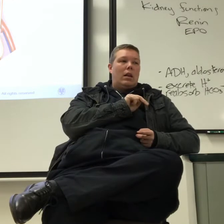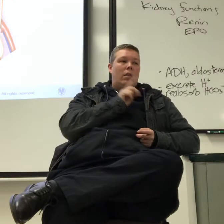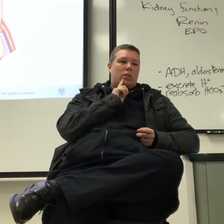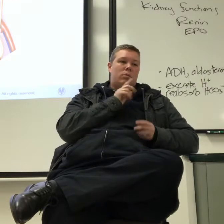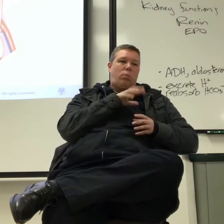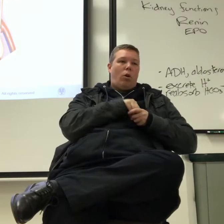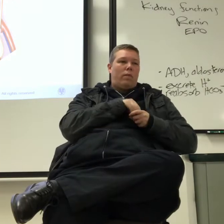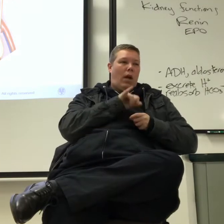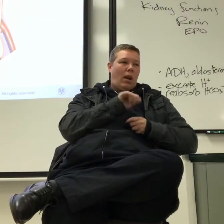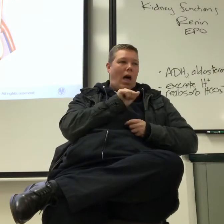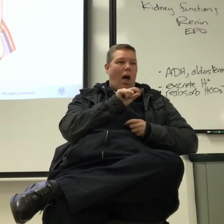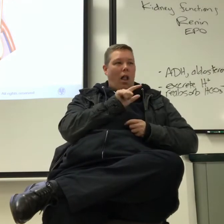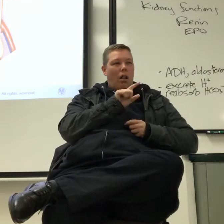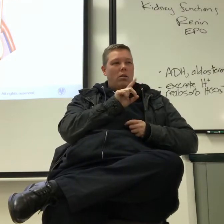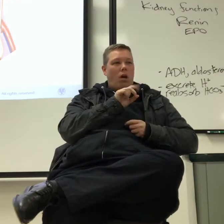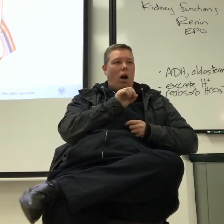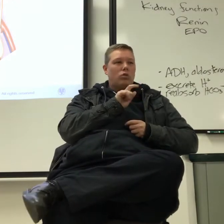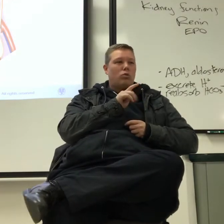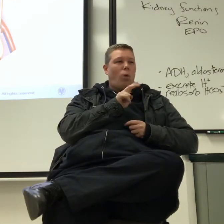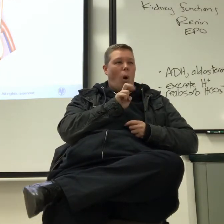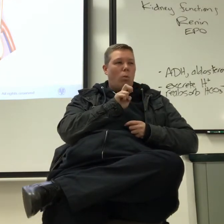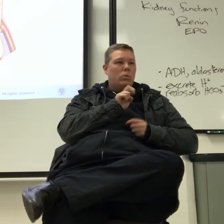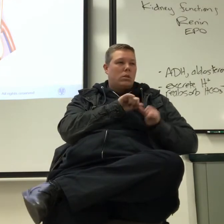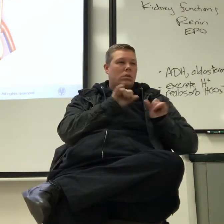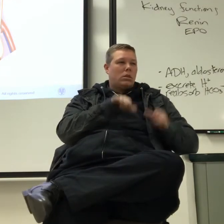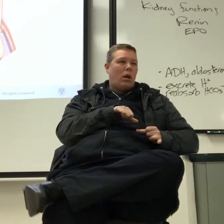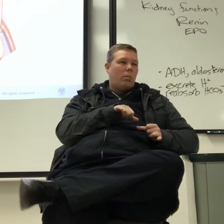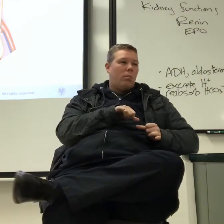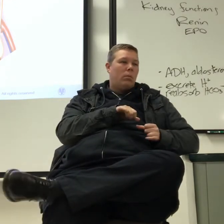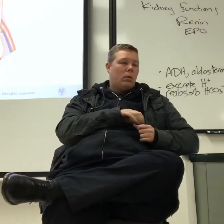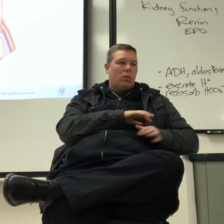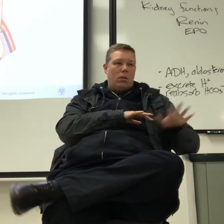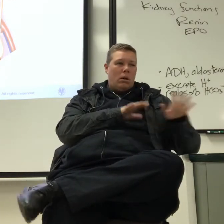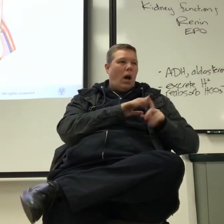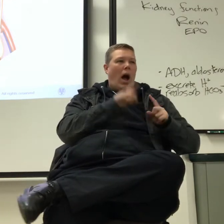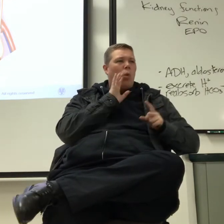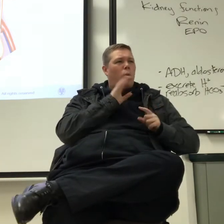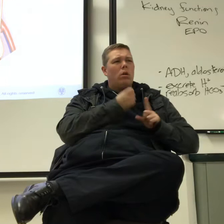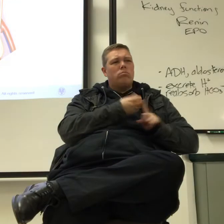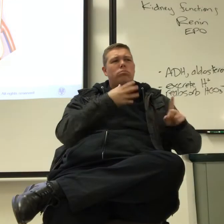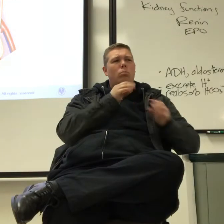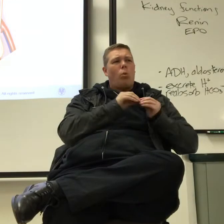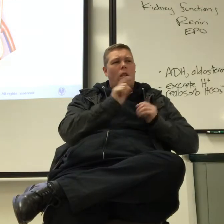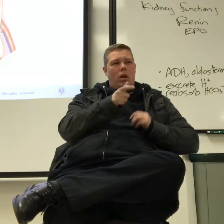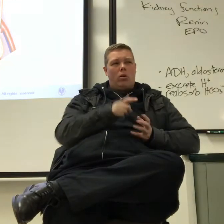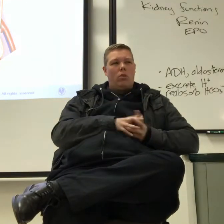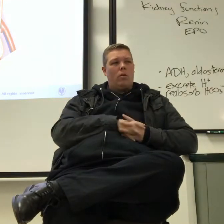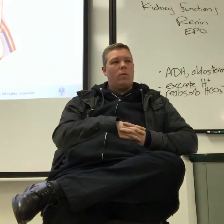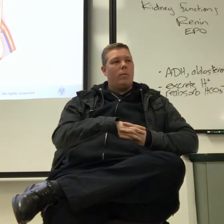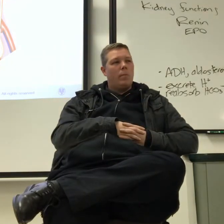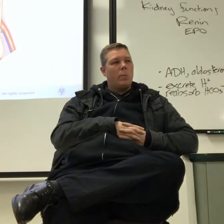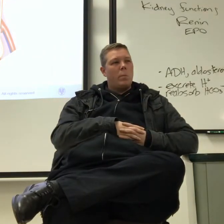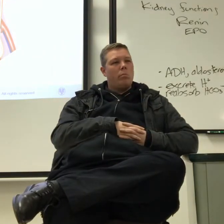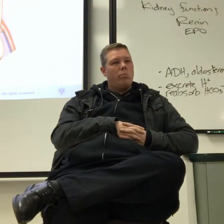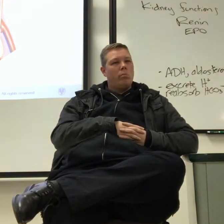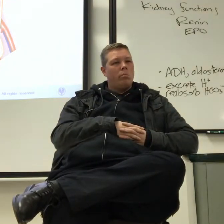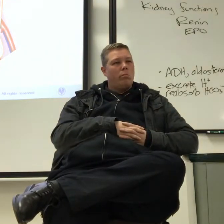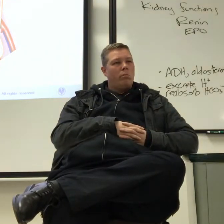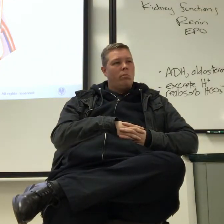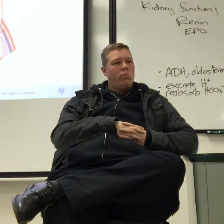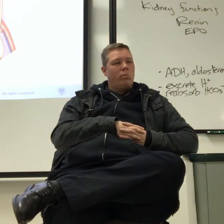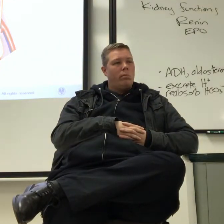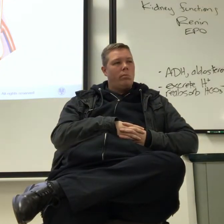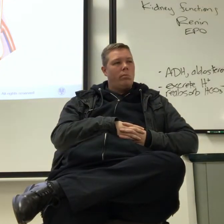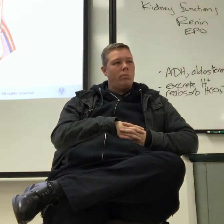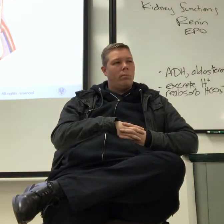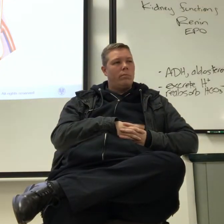angiotensinogen, aldosterone system. I'll talk about those again, okay, because they're here again. So some things